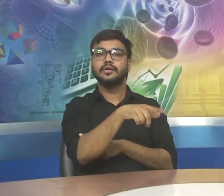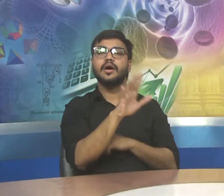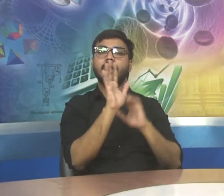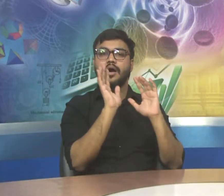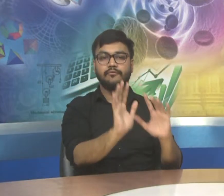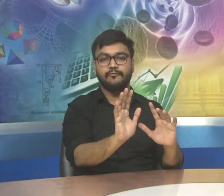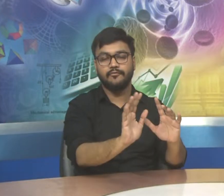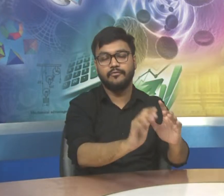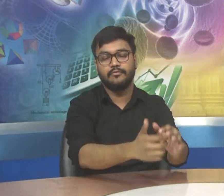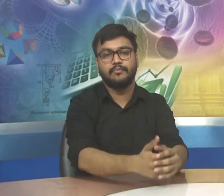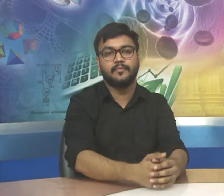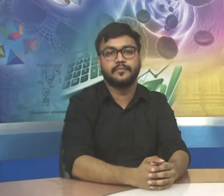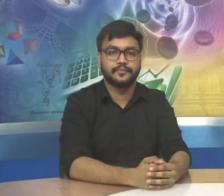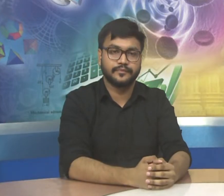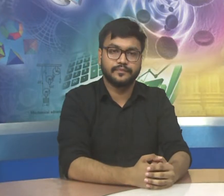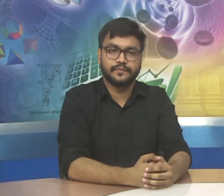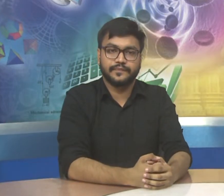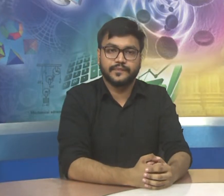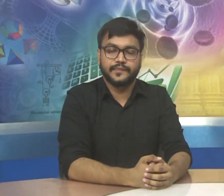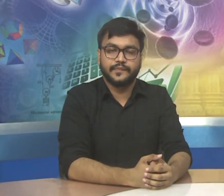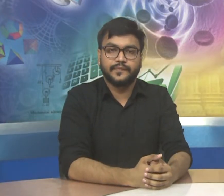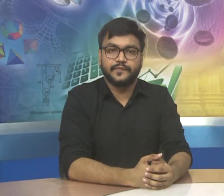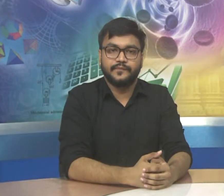just like a bowling pit.